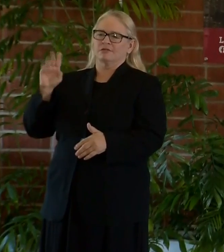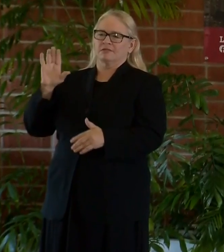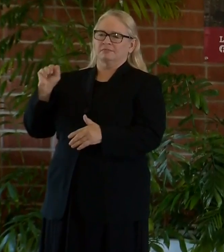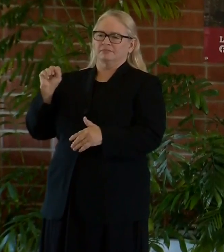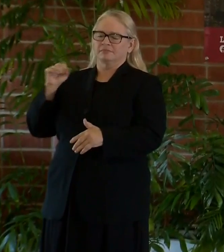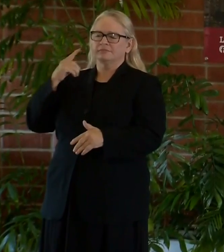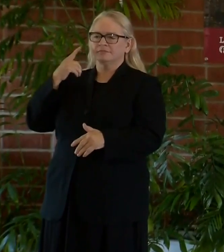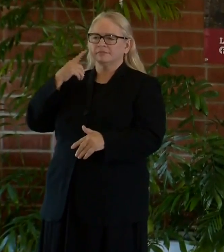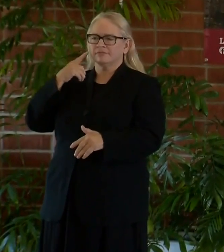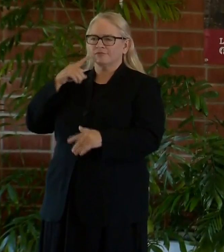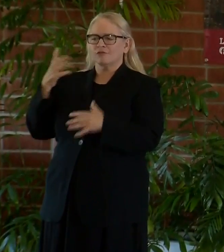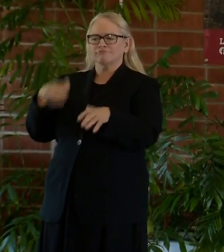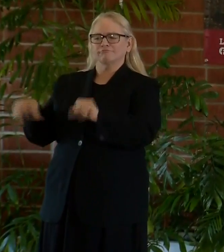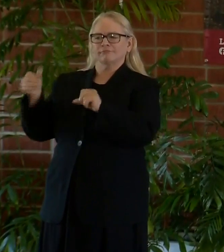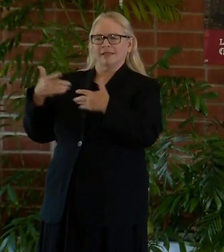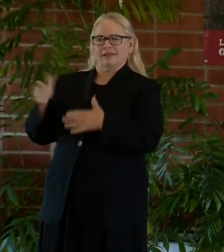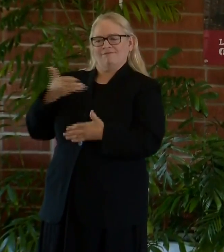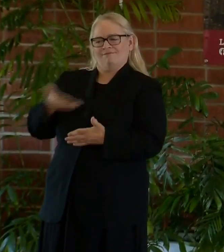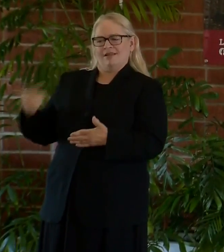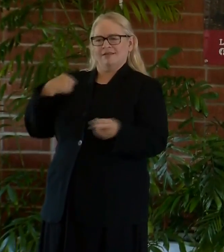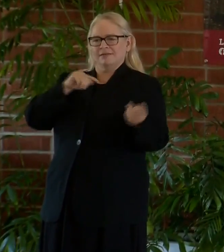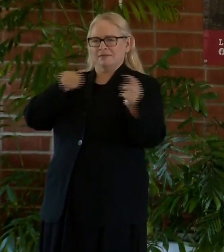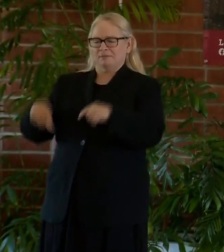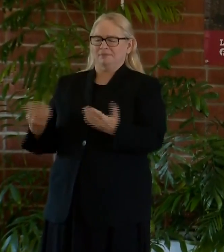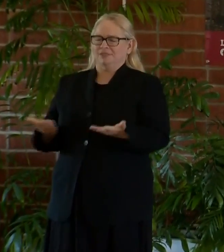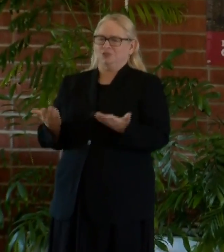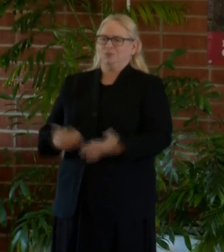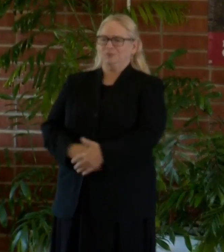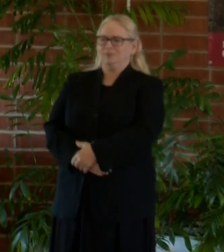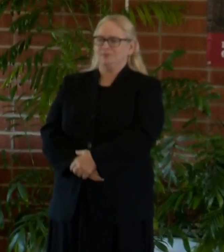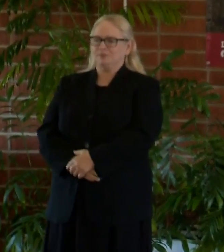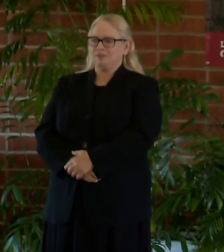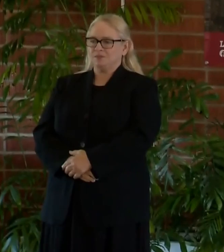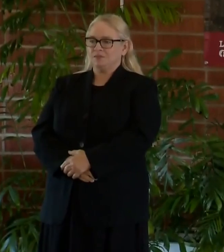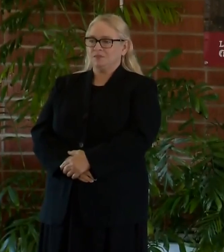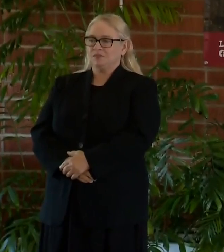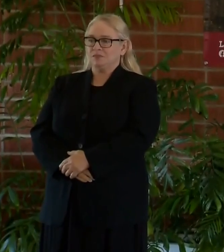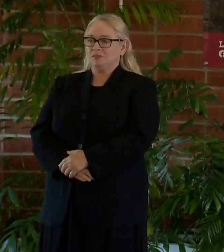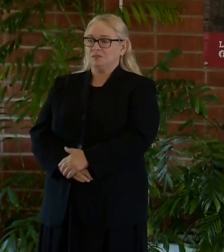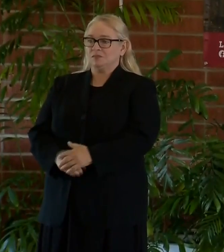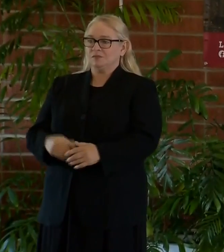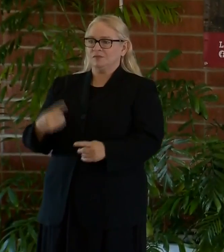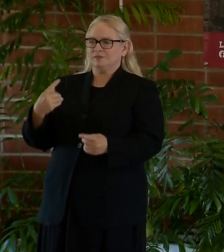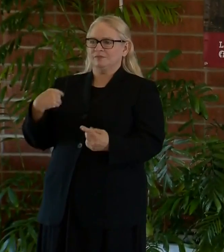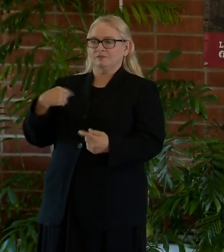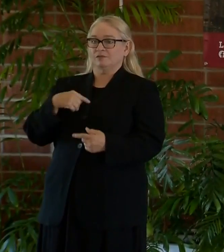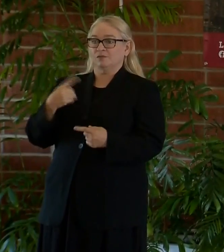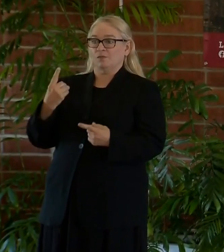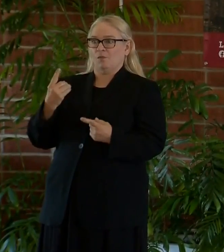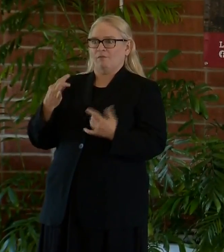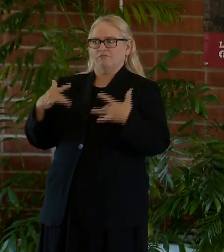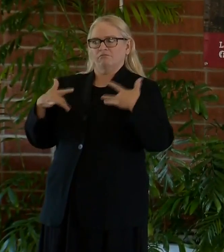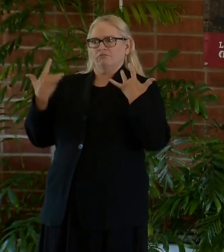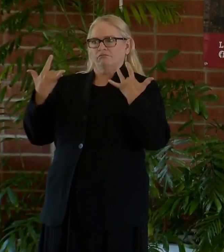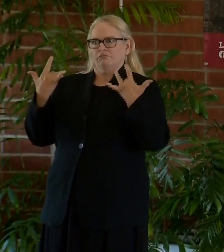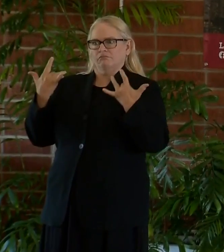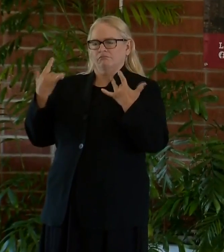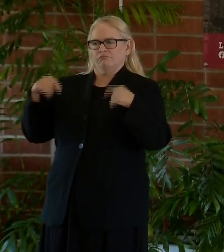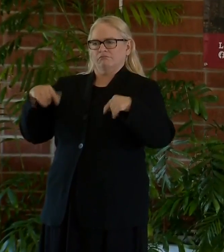and providing us the opportunity to be here at one of the most vibrant and